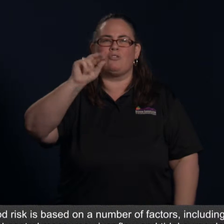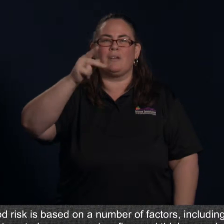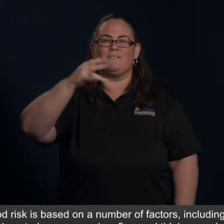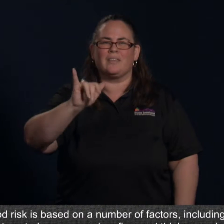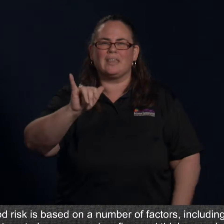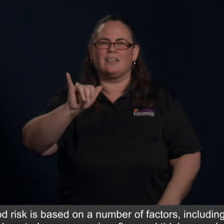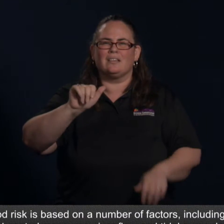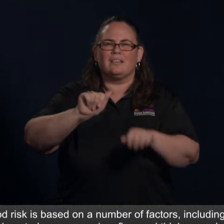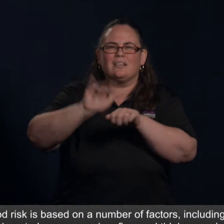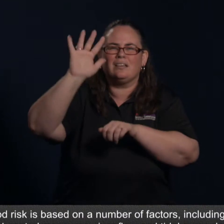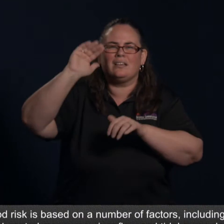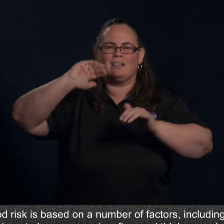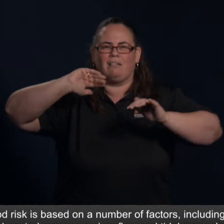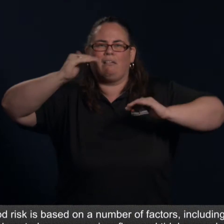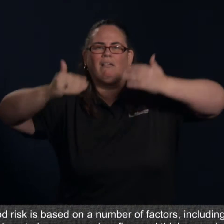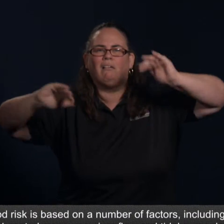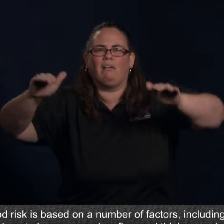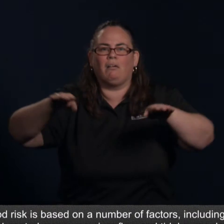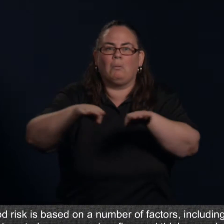topography,